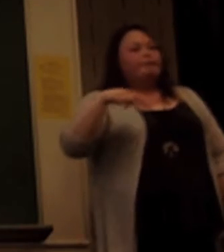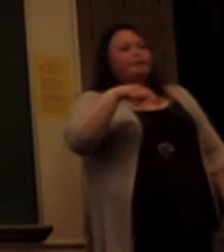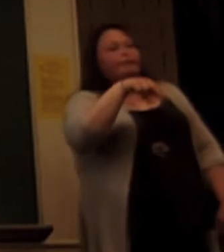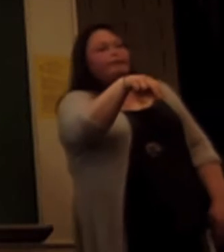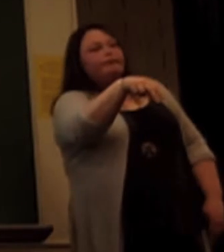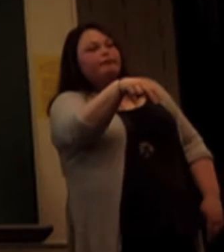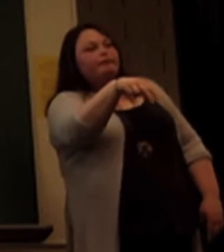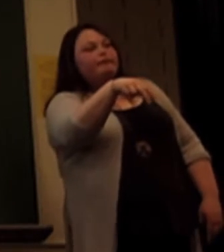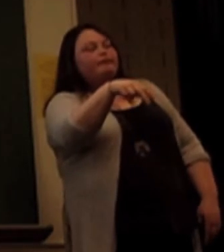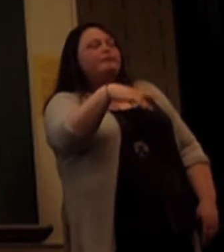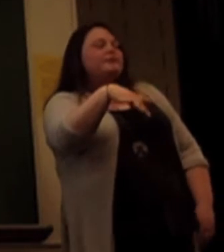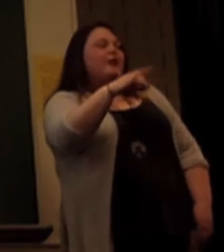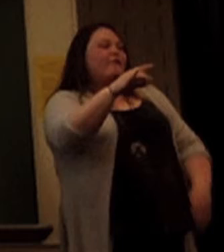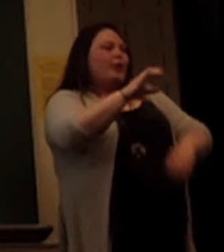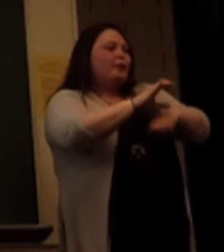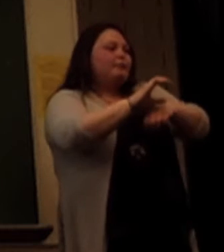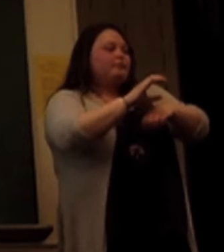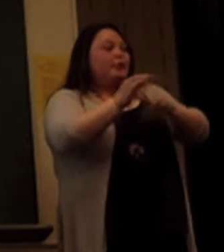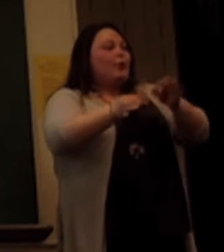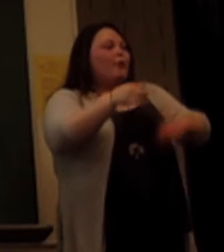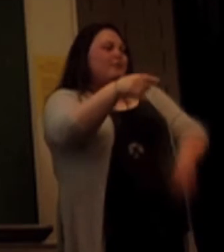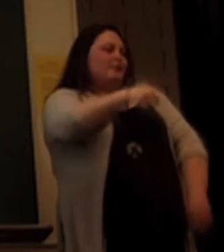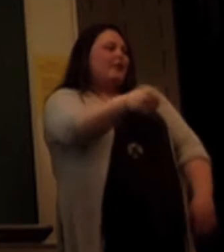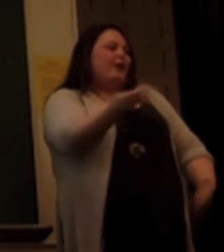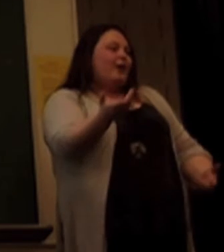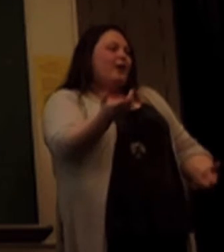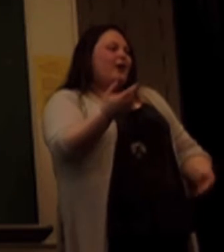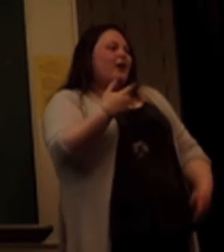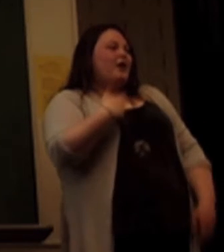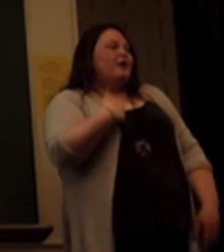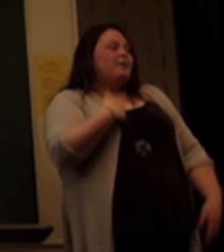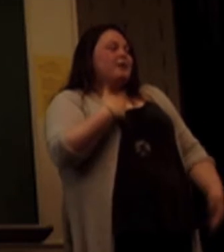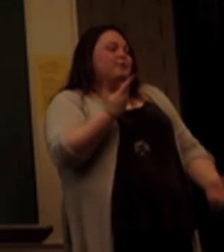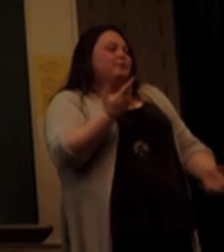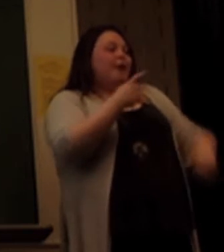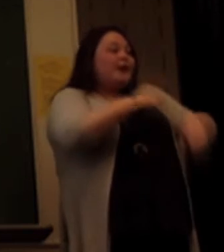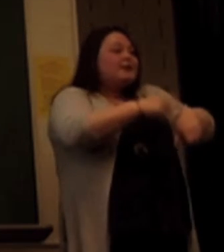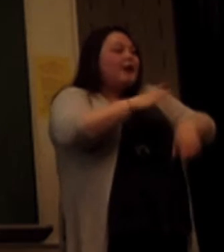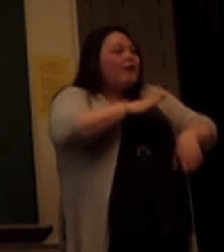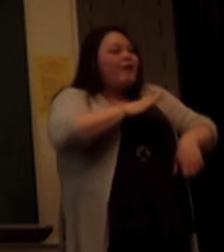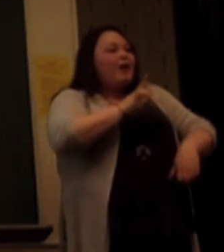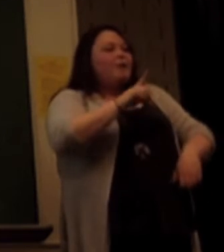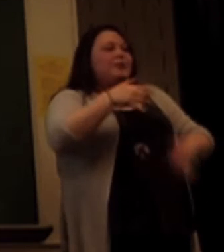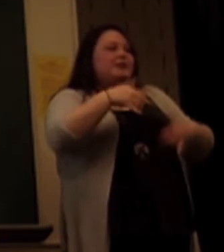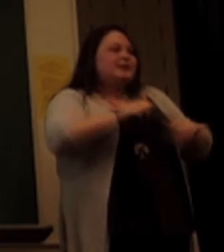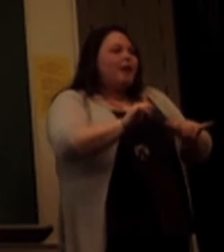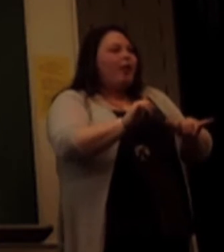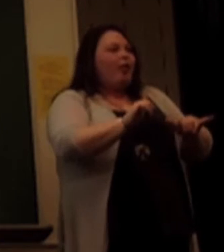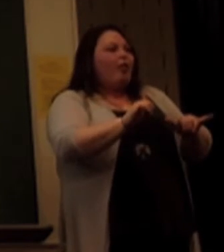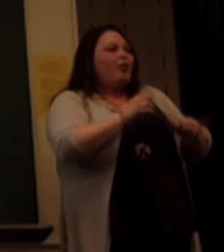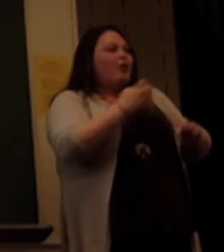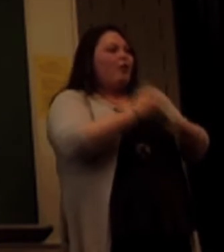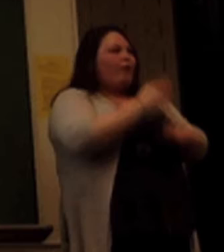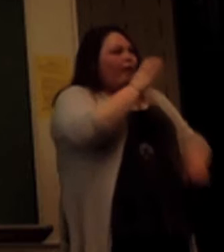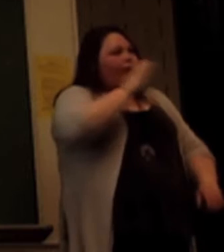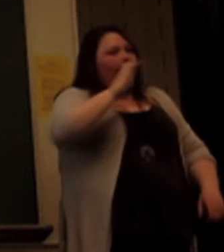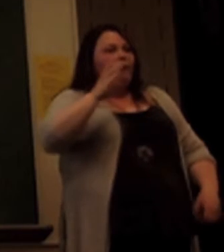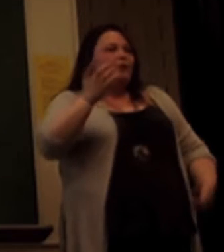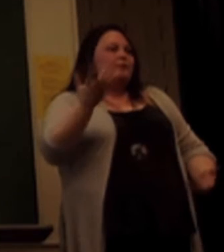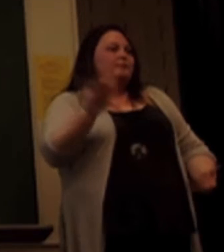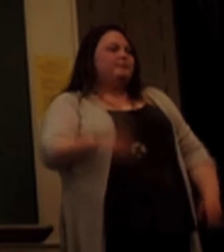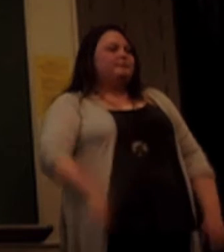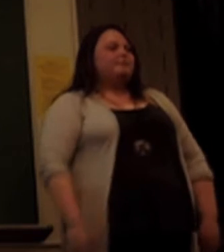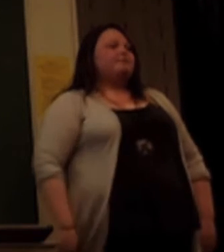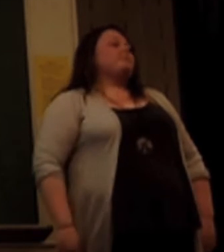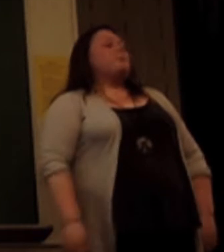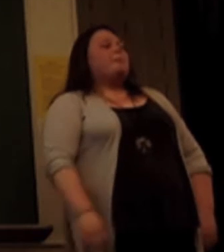was. But I made it on time for that one. But again, like everybody keeps saying have a relationship with your mentor. Like Barbara knows that's not normal for me. She